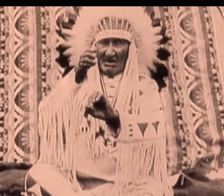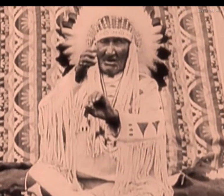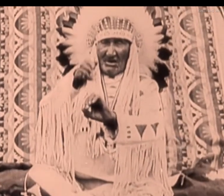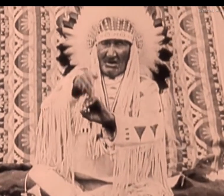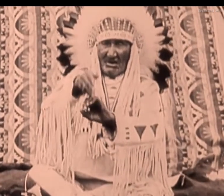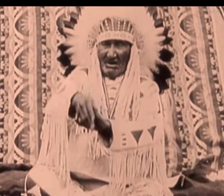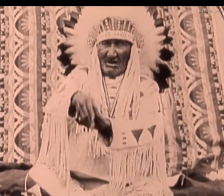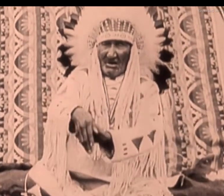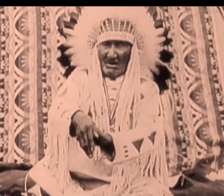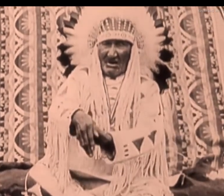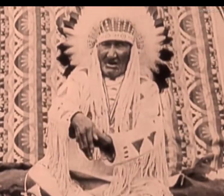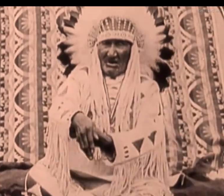Jump over.